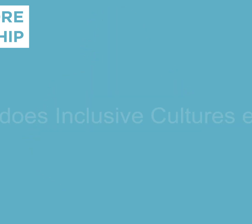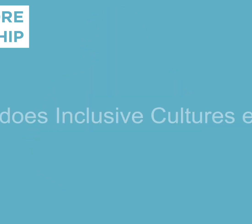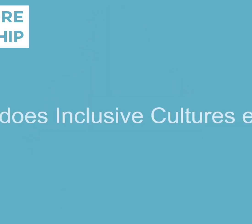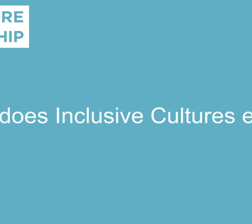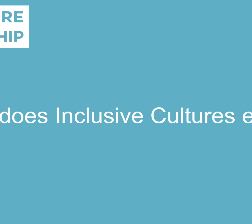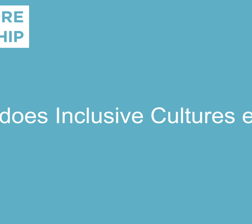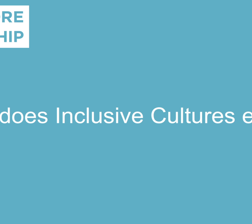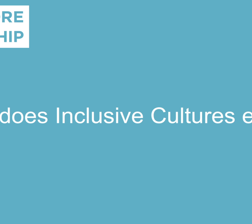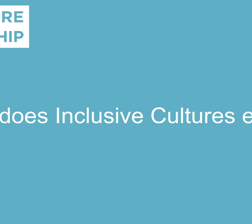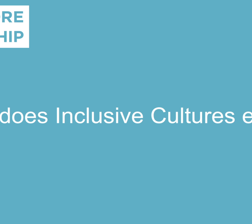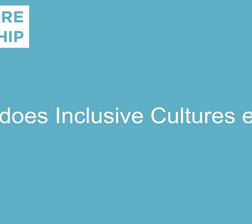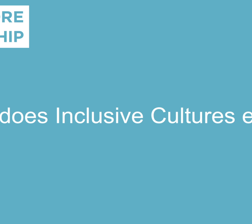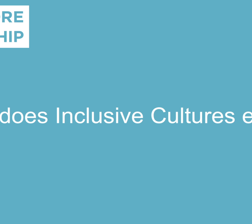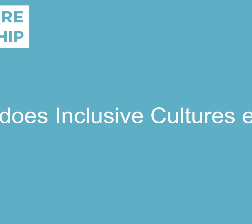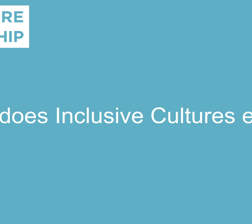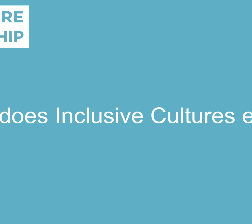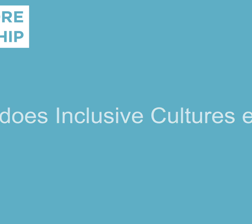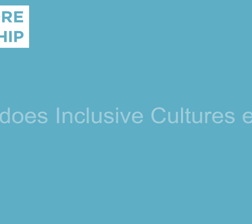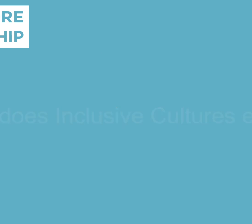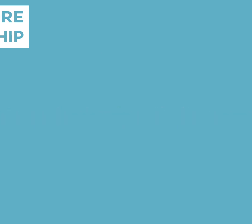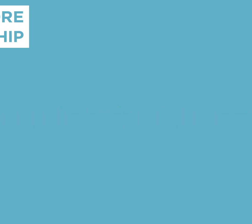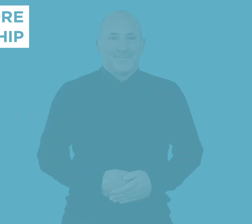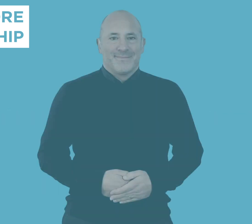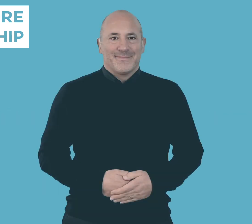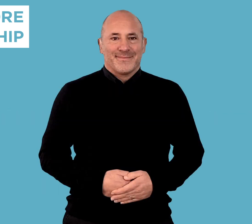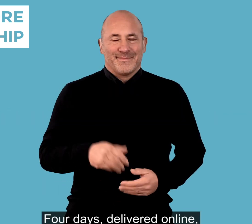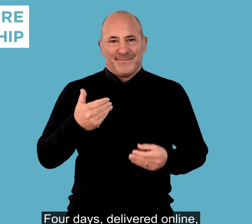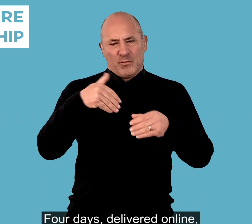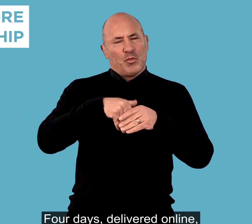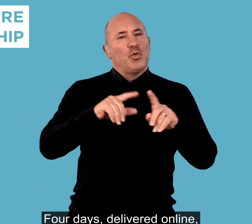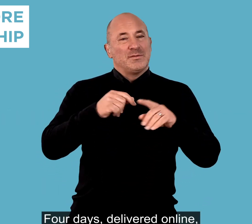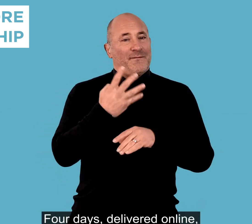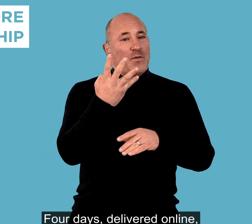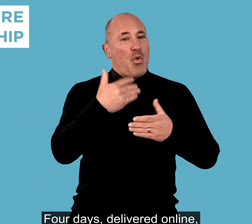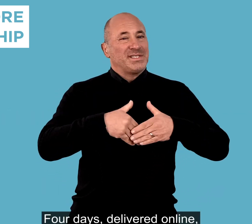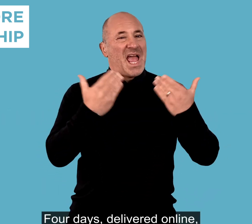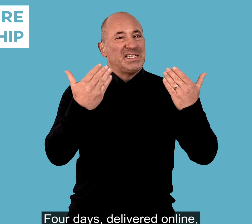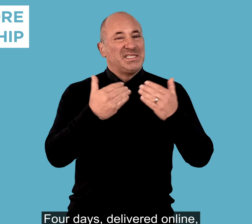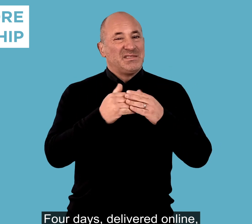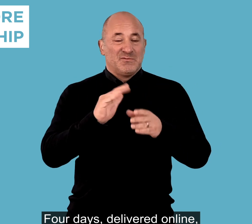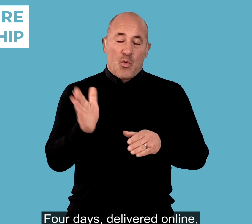What does inclusive cultures entail? Four days delivered online.